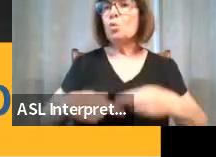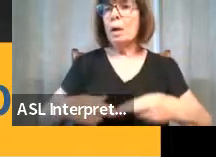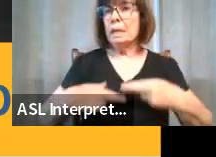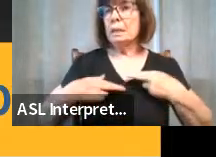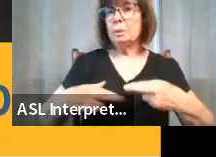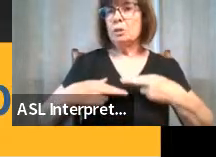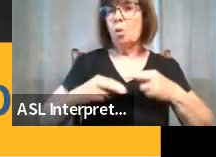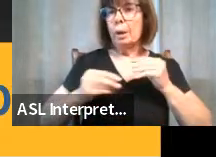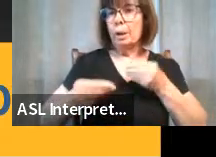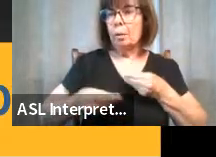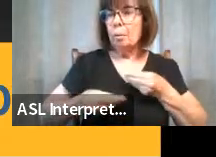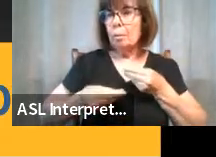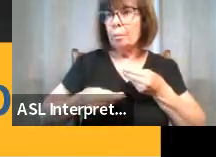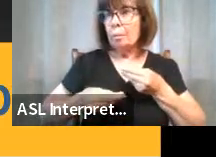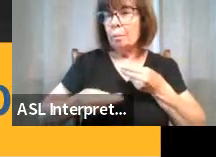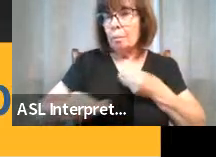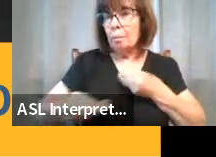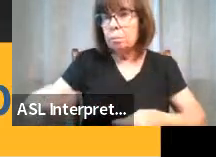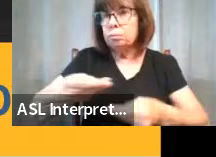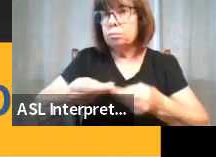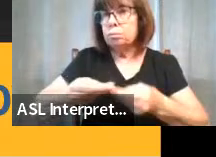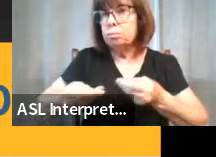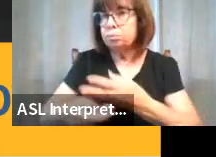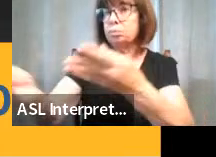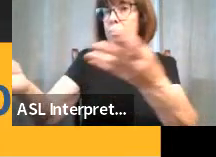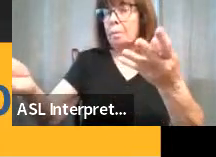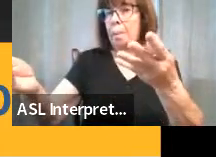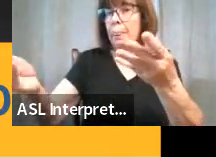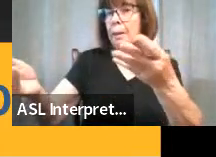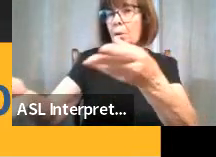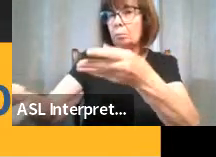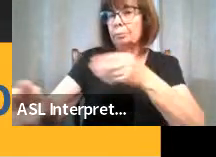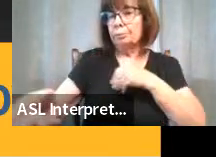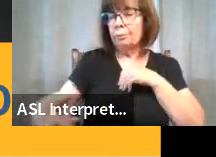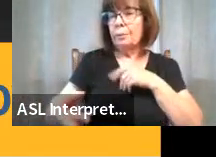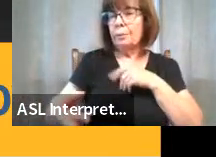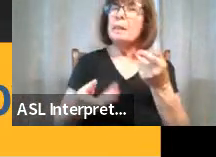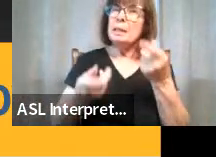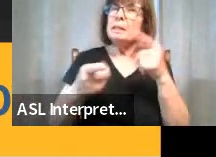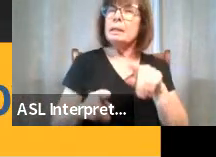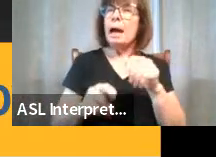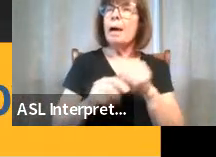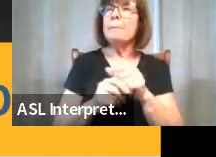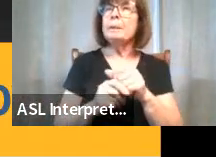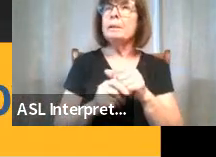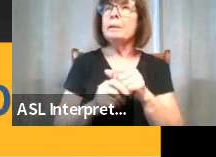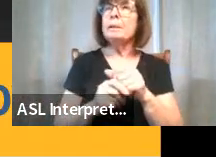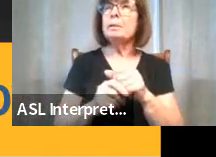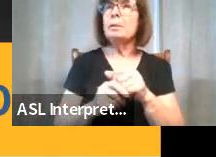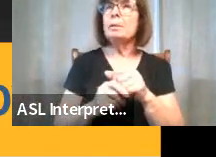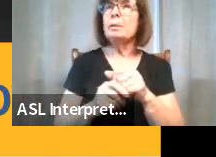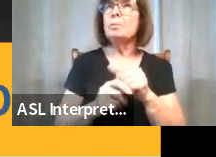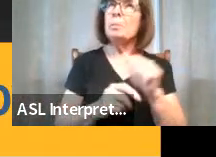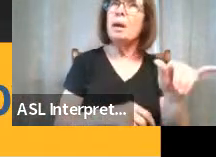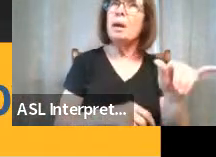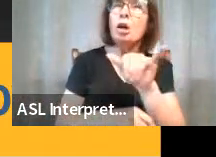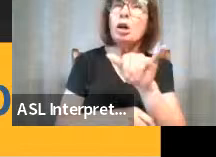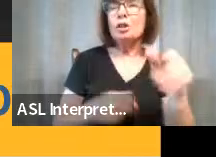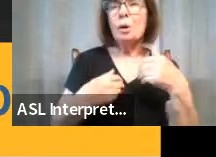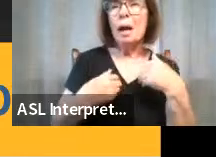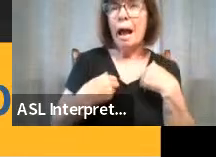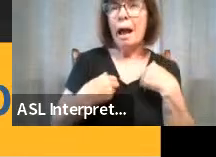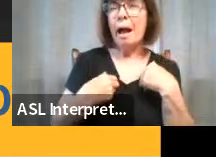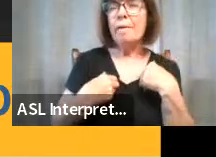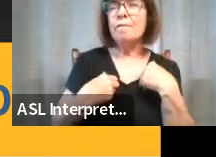reported, and this has primarily occurred in settings in which there was also close contact. And there